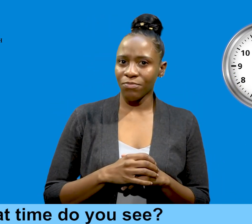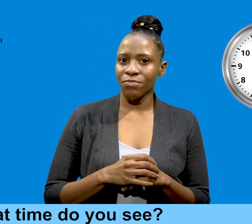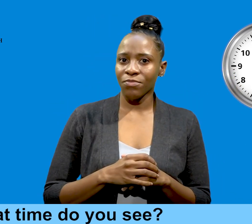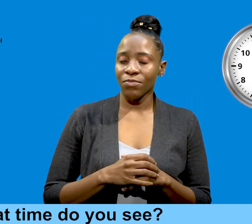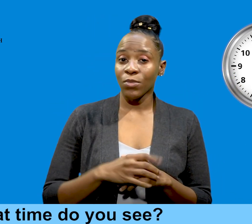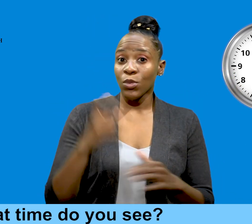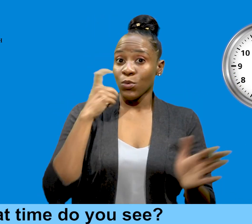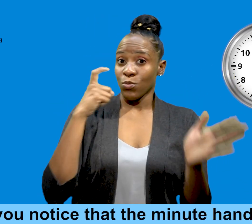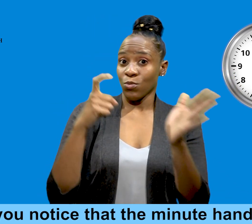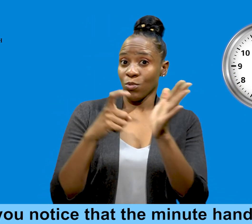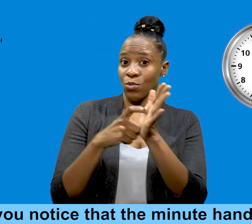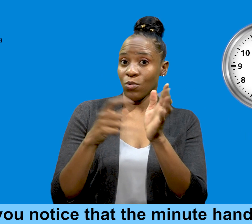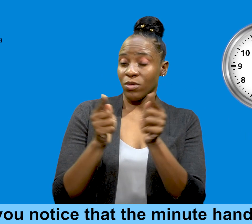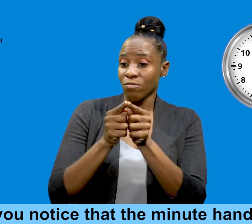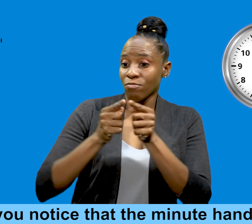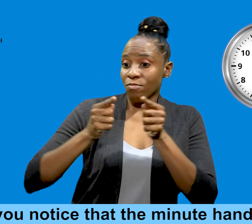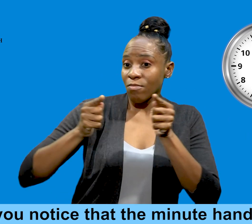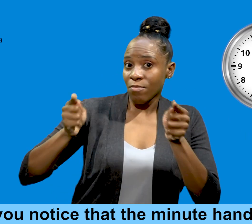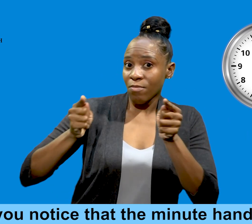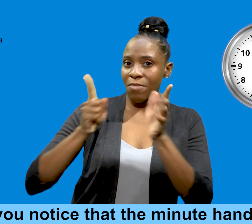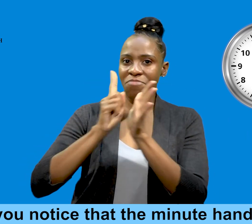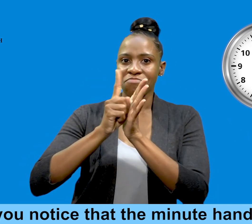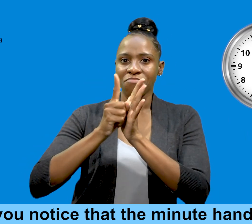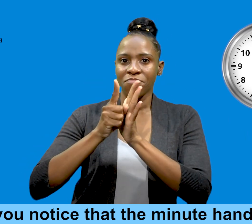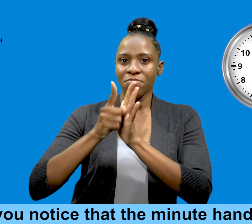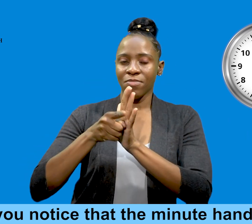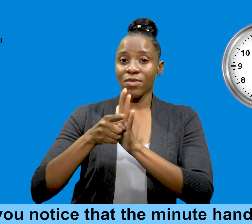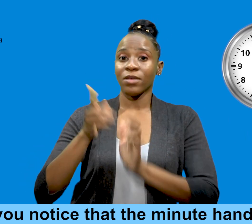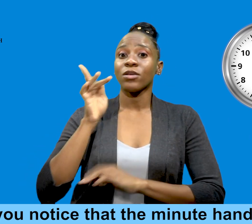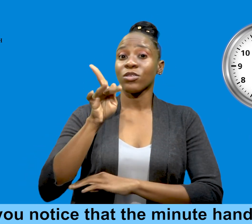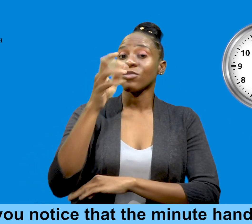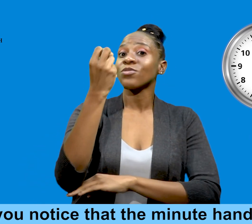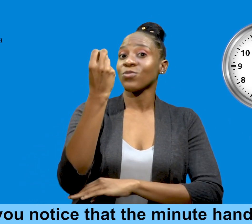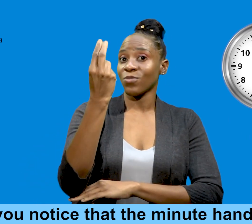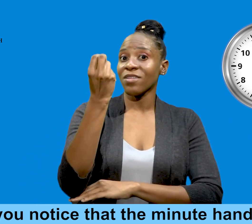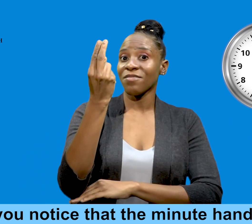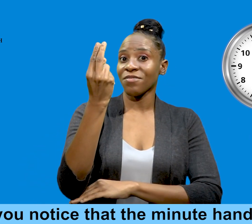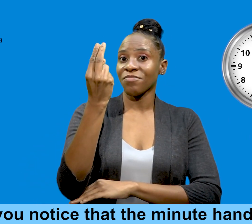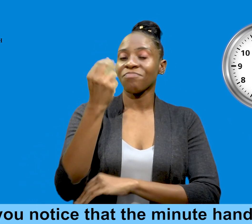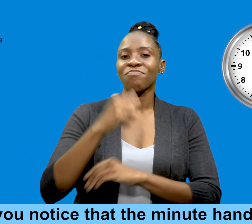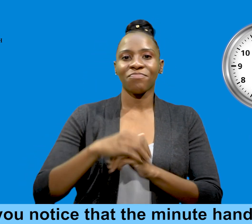see? Do you notice that the minute hand is on 12